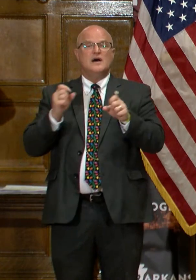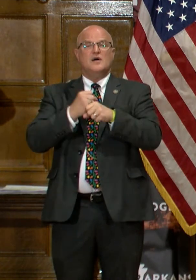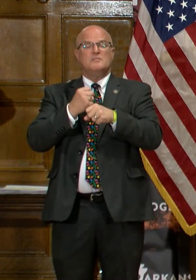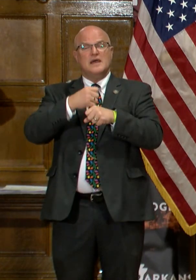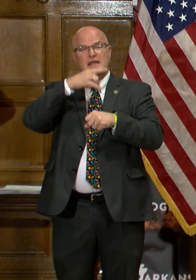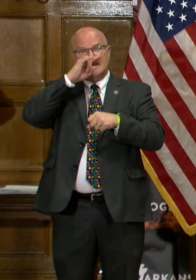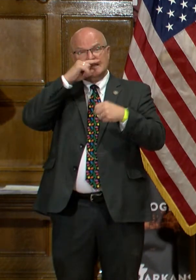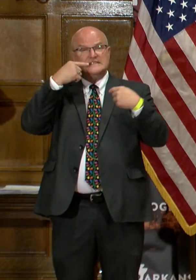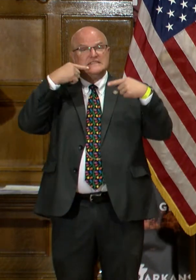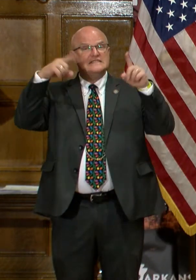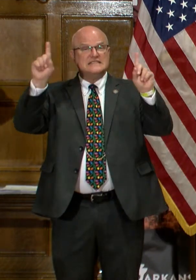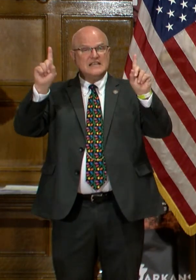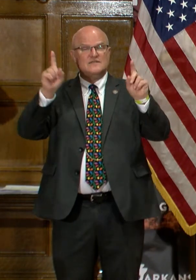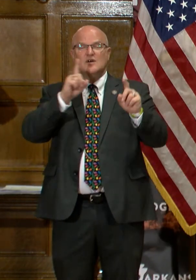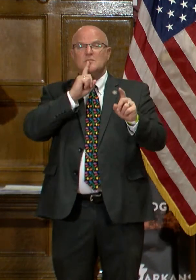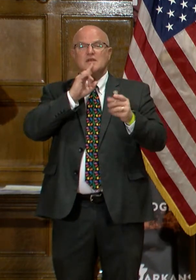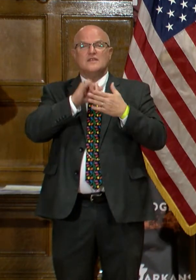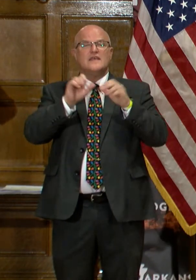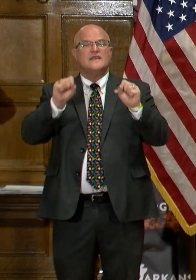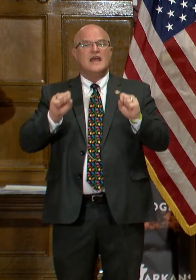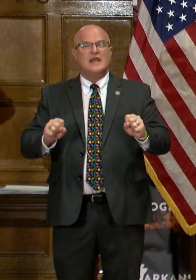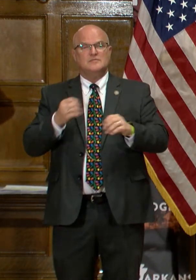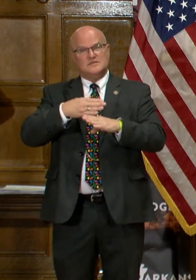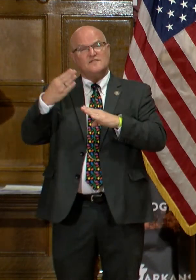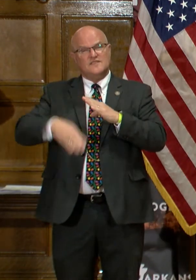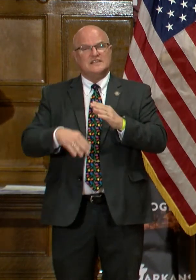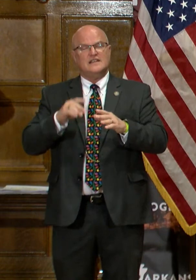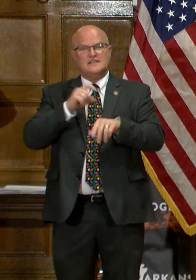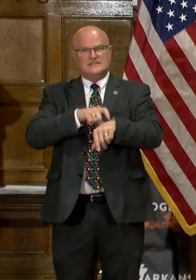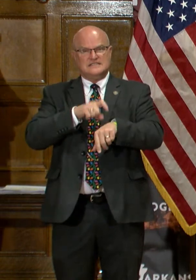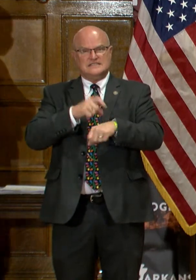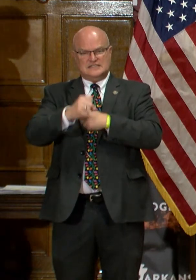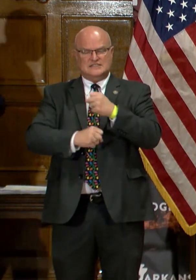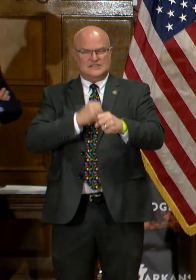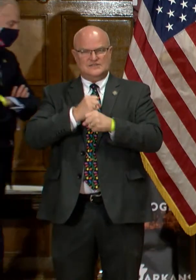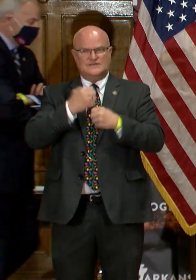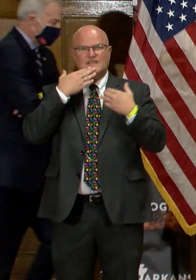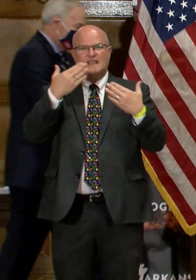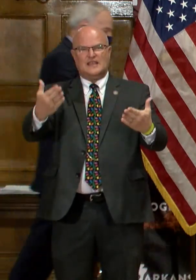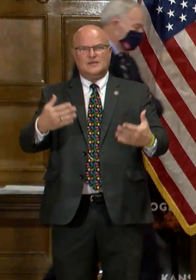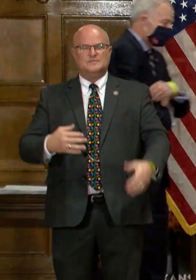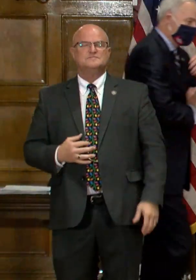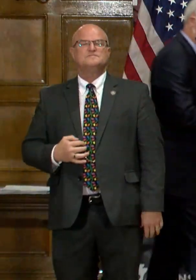our kids successful and make sure that they're able to finish their seasons. Thank you.